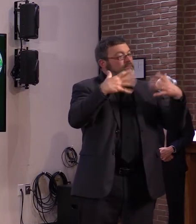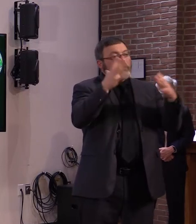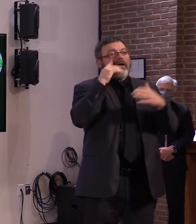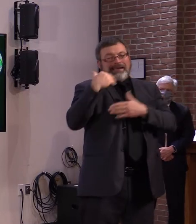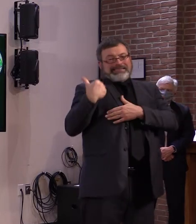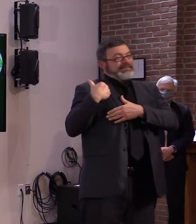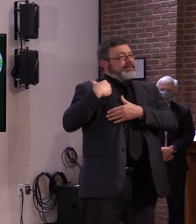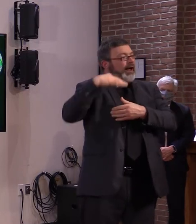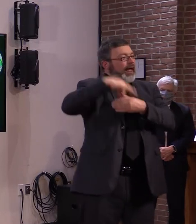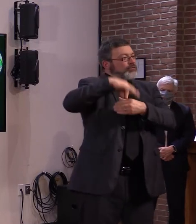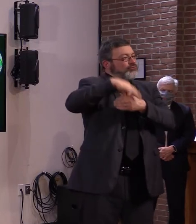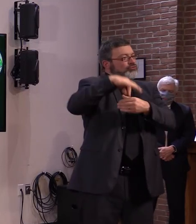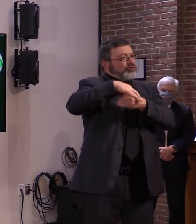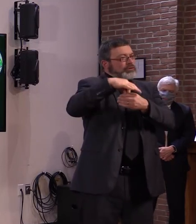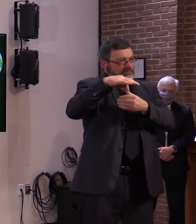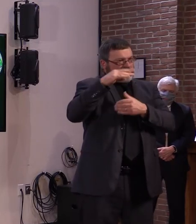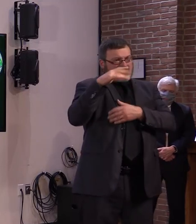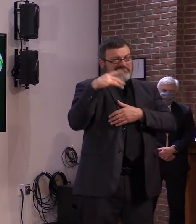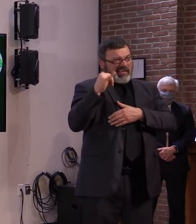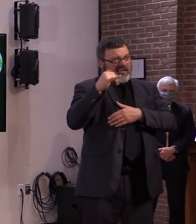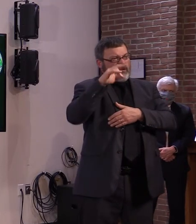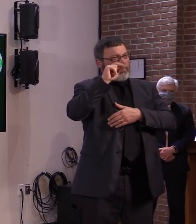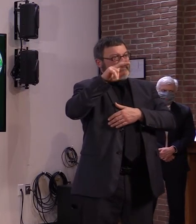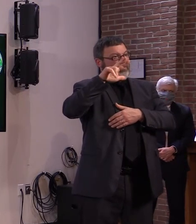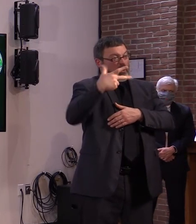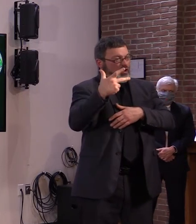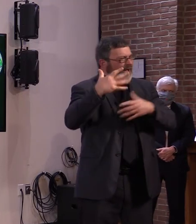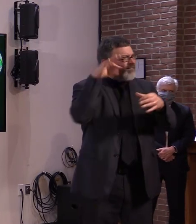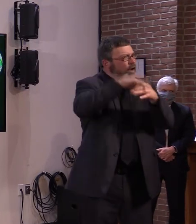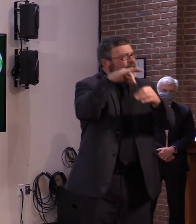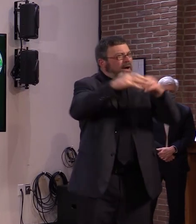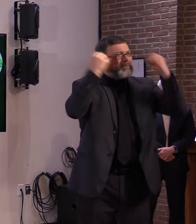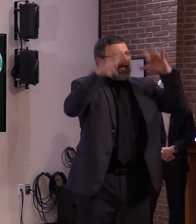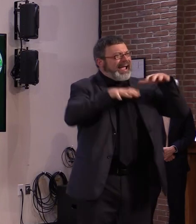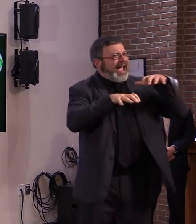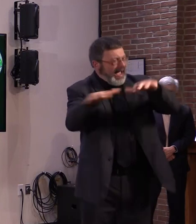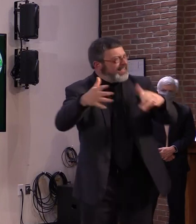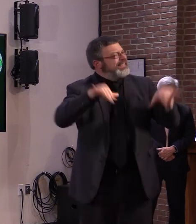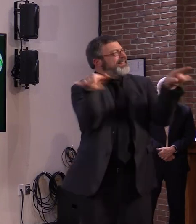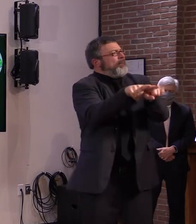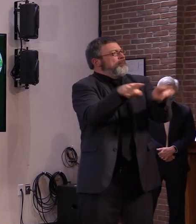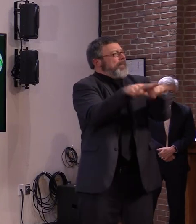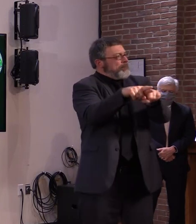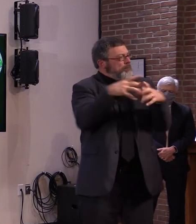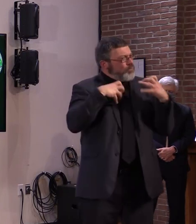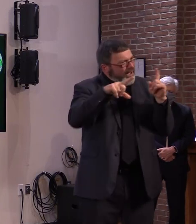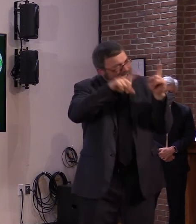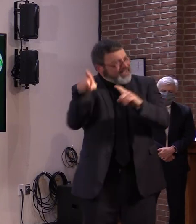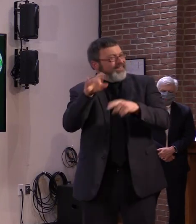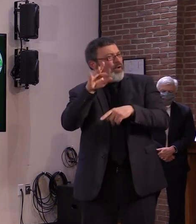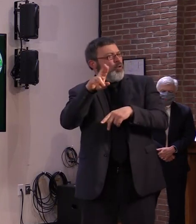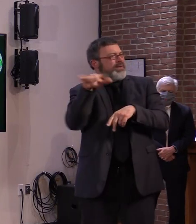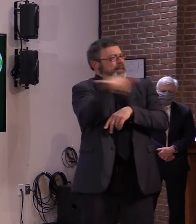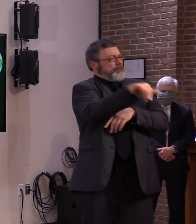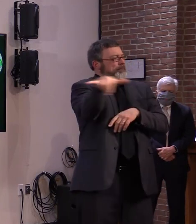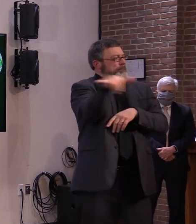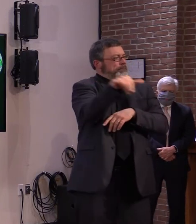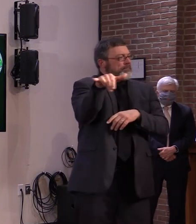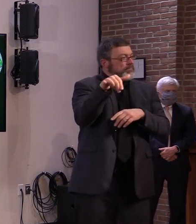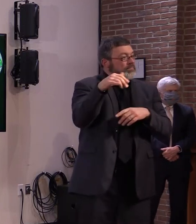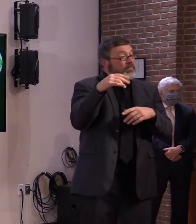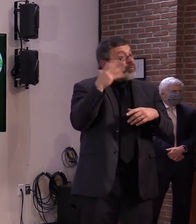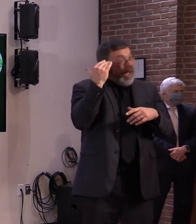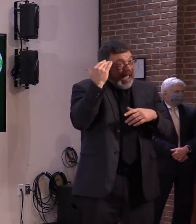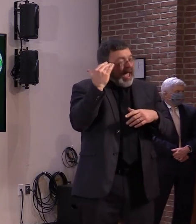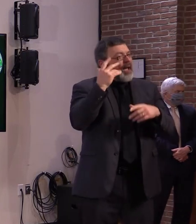vaccinated against influenza. Reducing community spread of the flu will keep us healthy, keep our children in childcare and school, and allow